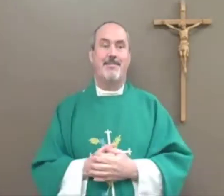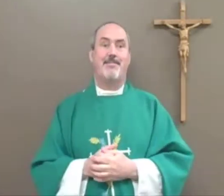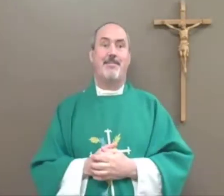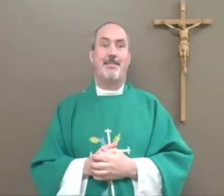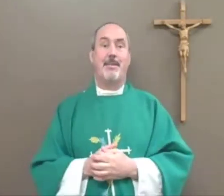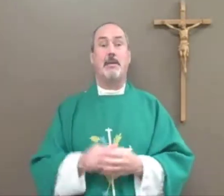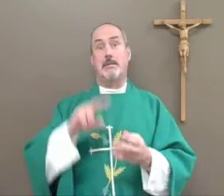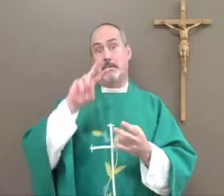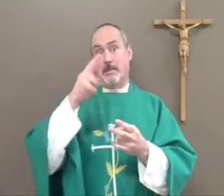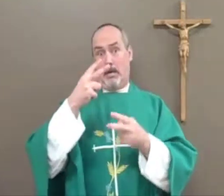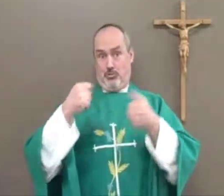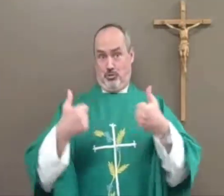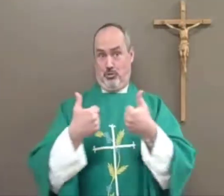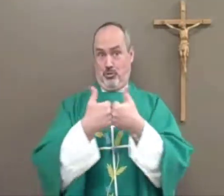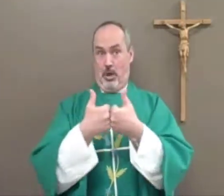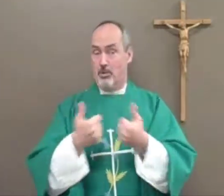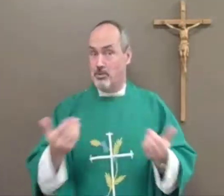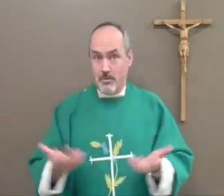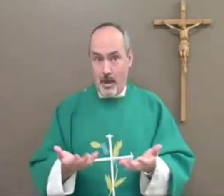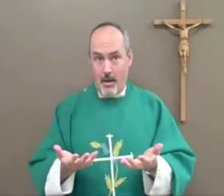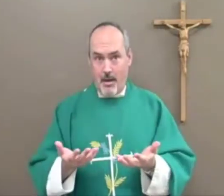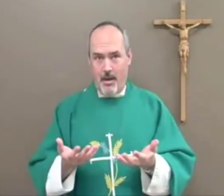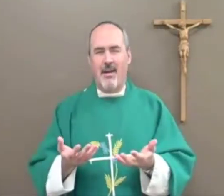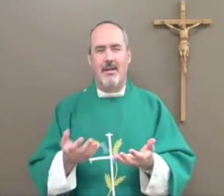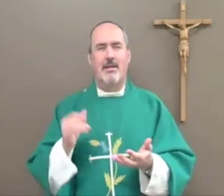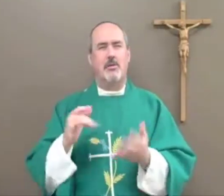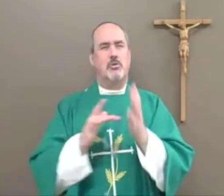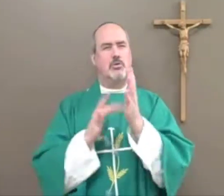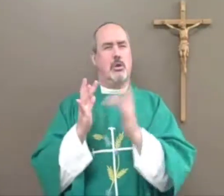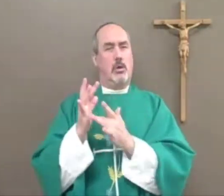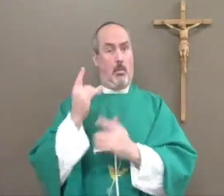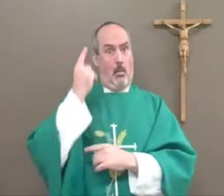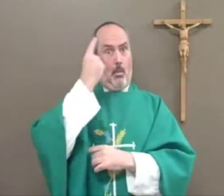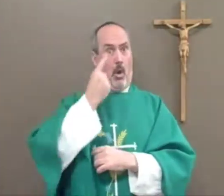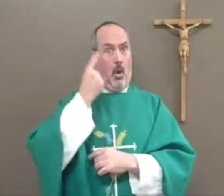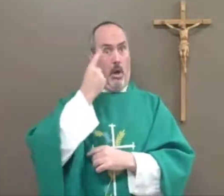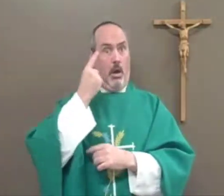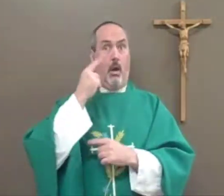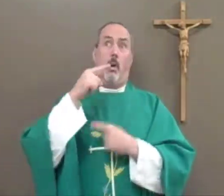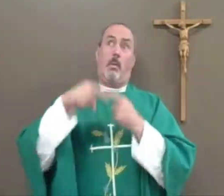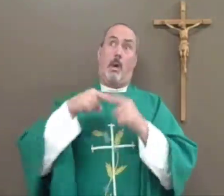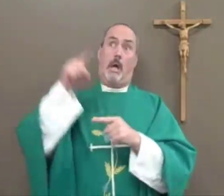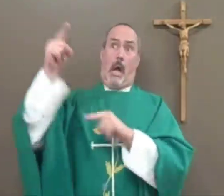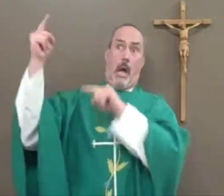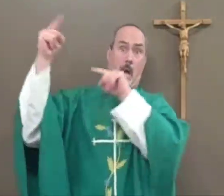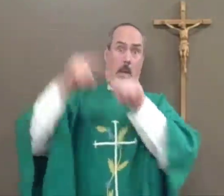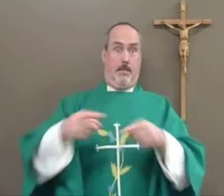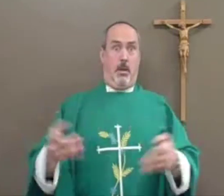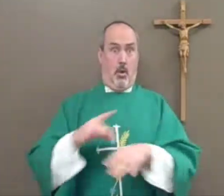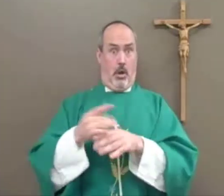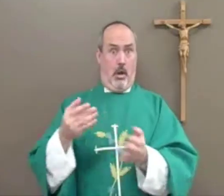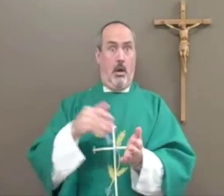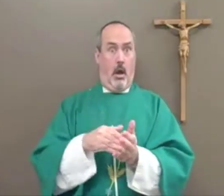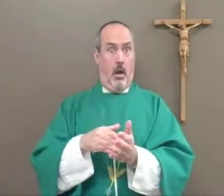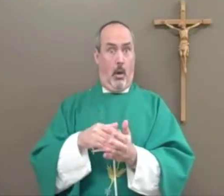weary. The second challenge he gives us is that Jesus wonders if when